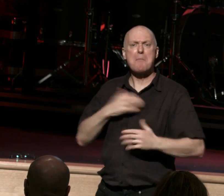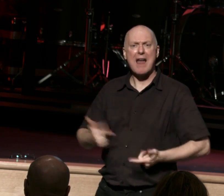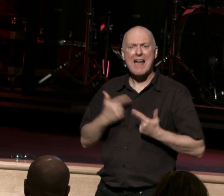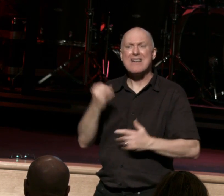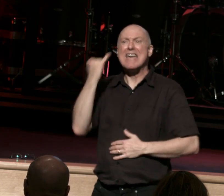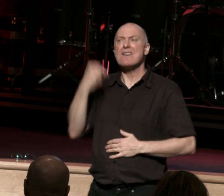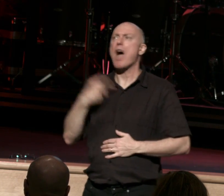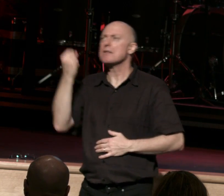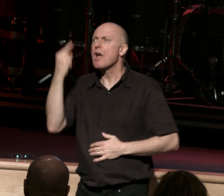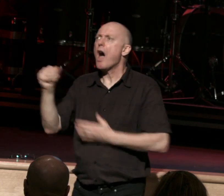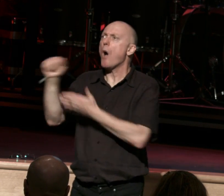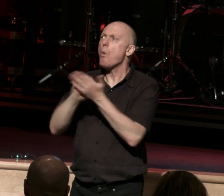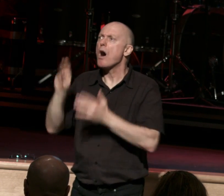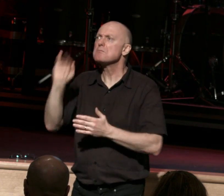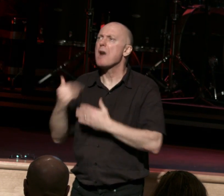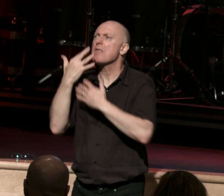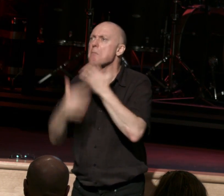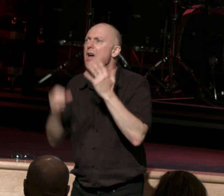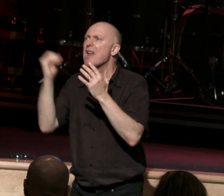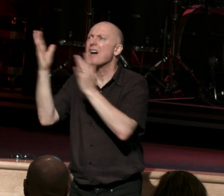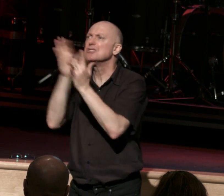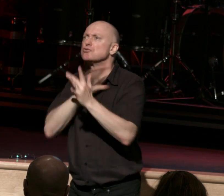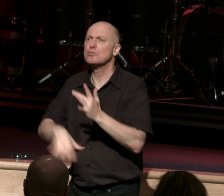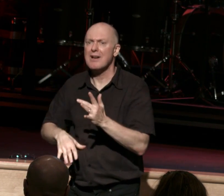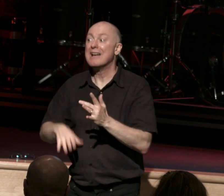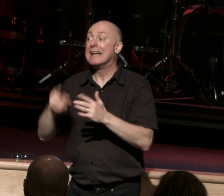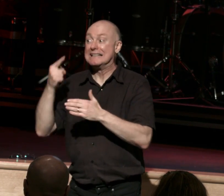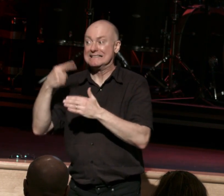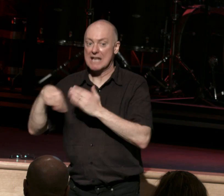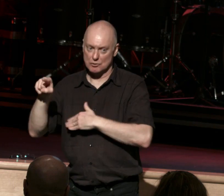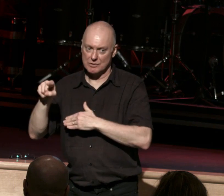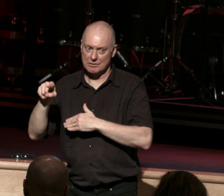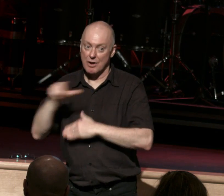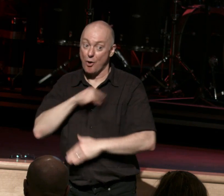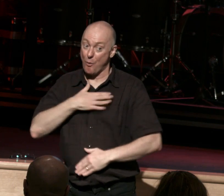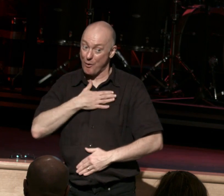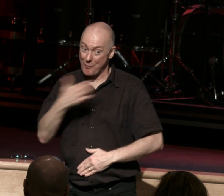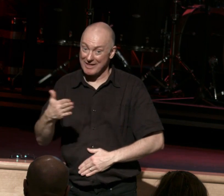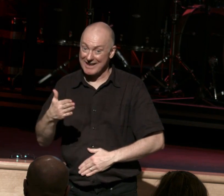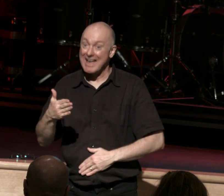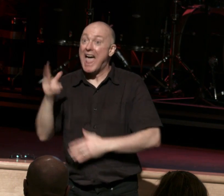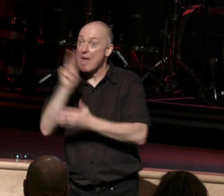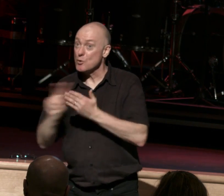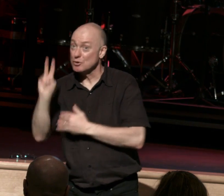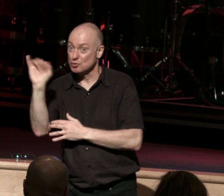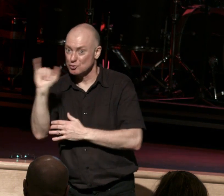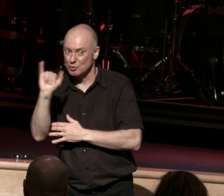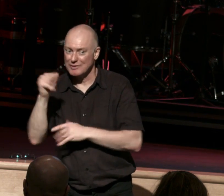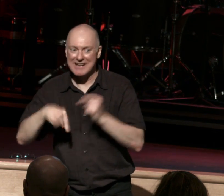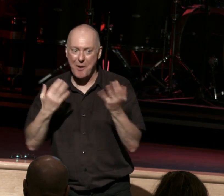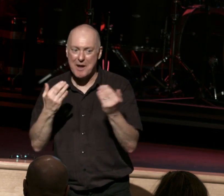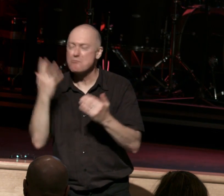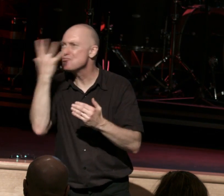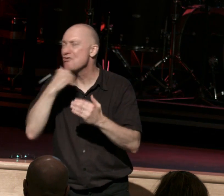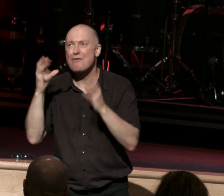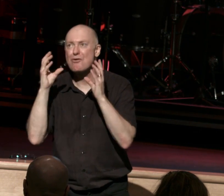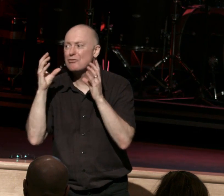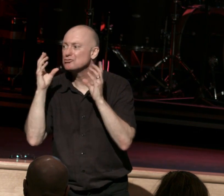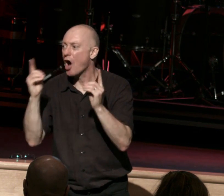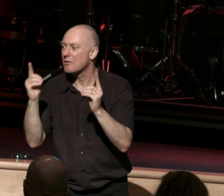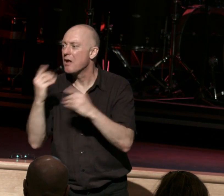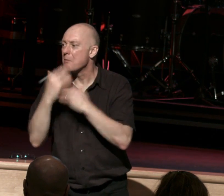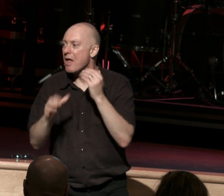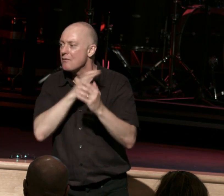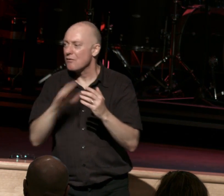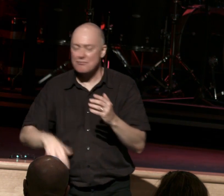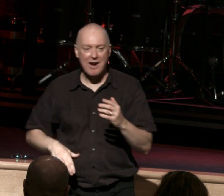in my life if I understand I've been washed by the blood of Jesus Christ. That is next week, Lord willing, and the weeks to follow. Can't wait. The beautiful doctrine of